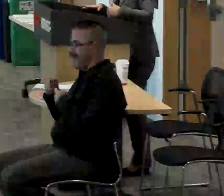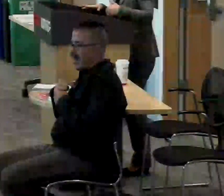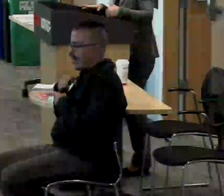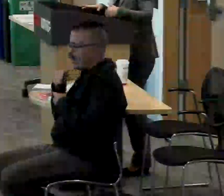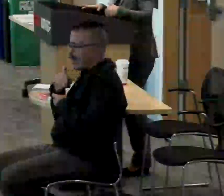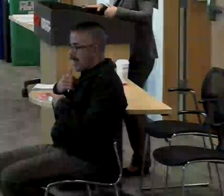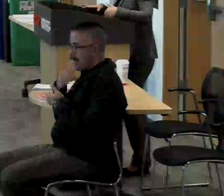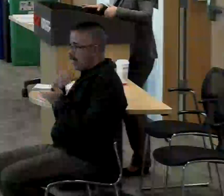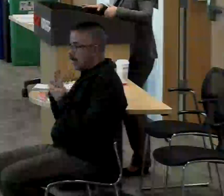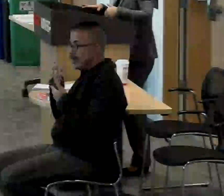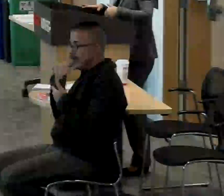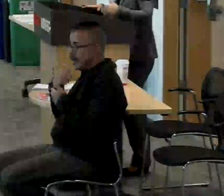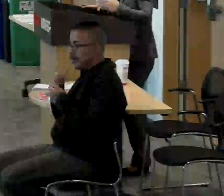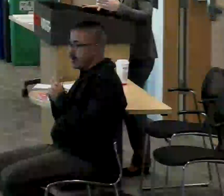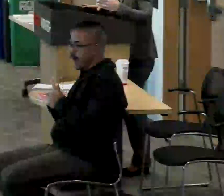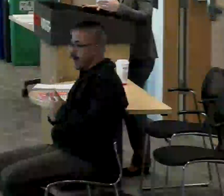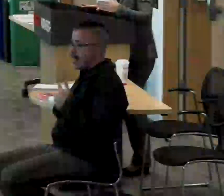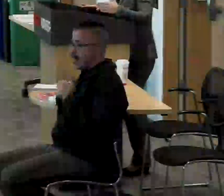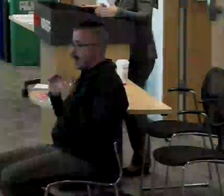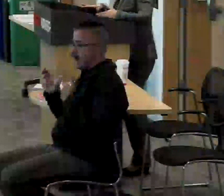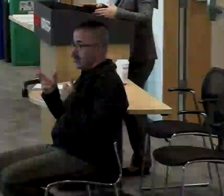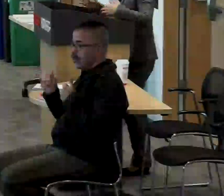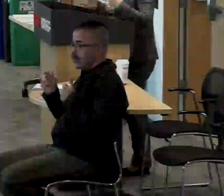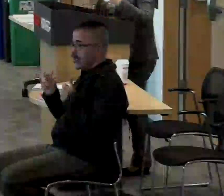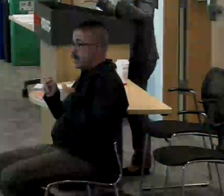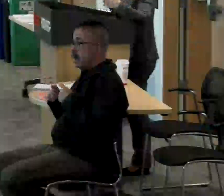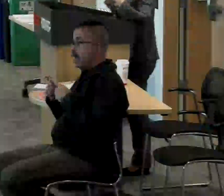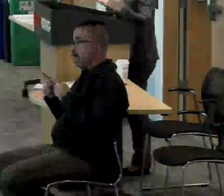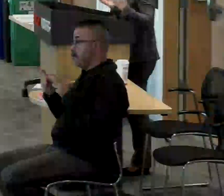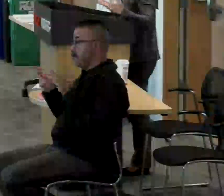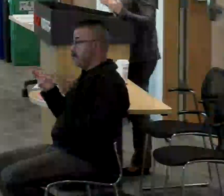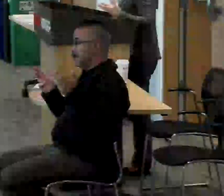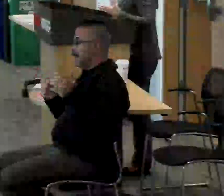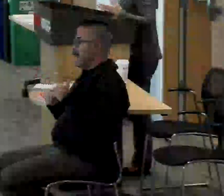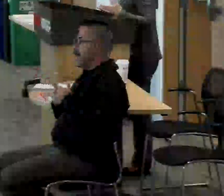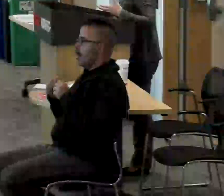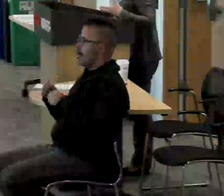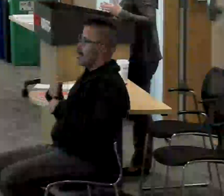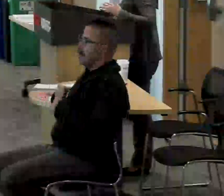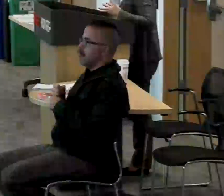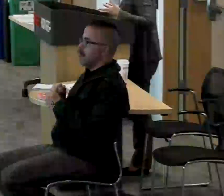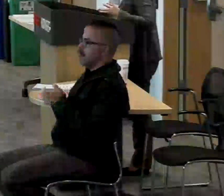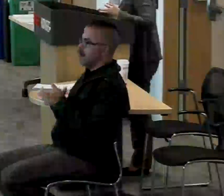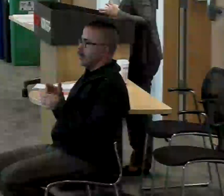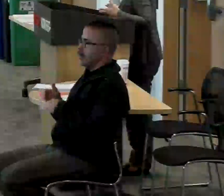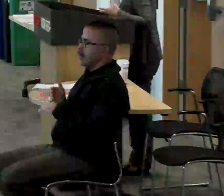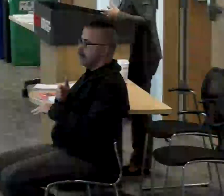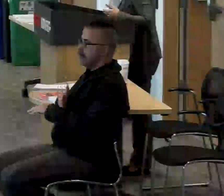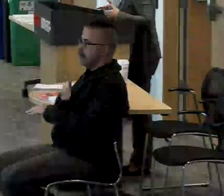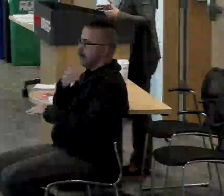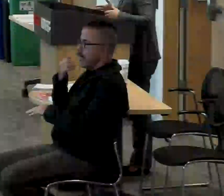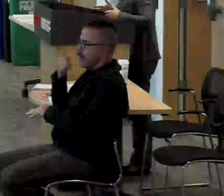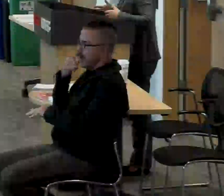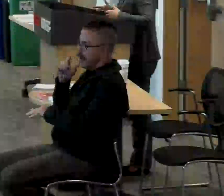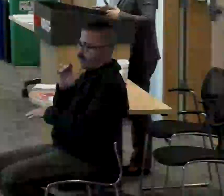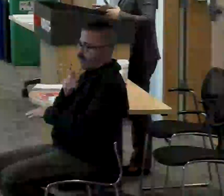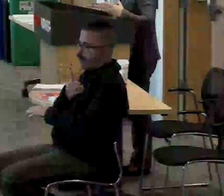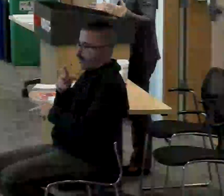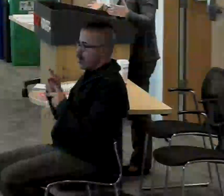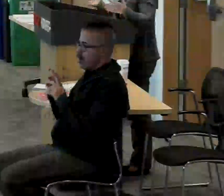good experience with live chat. But, how can we make this better for our population?